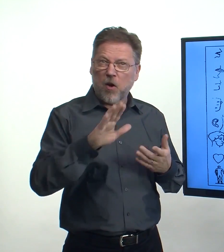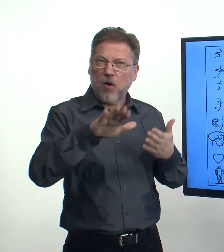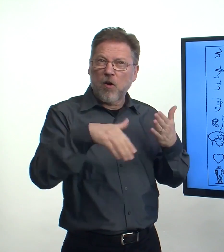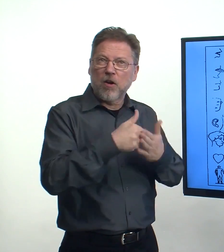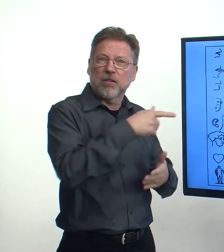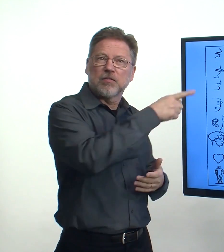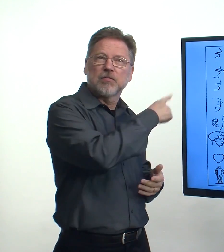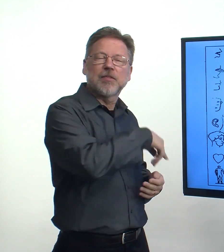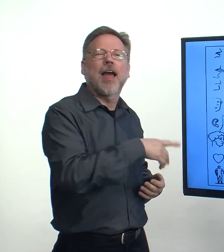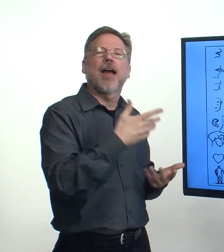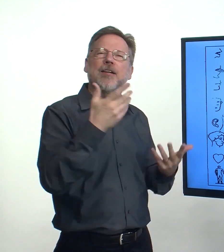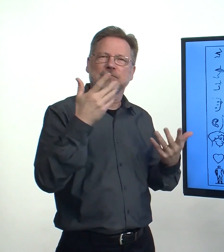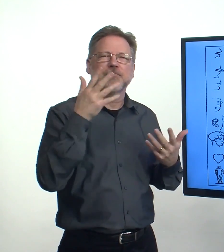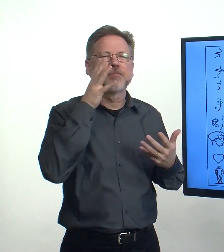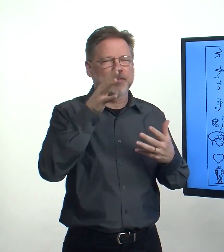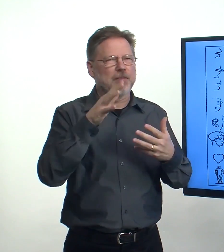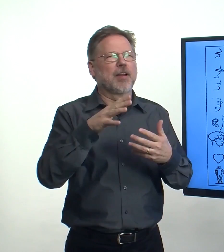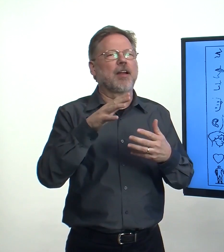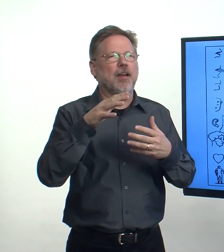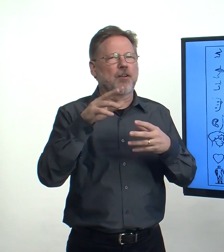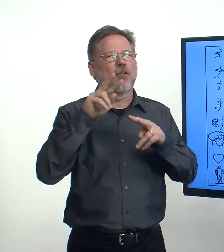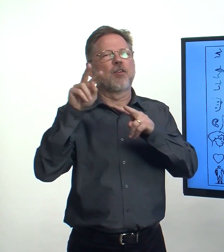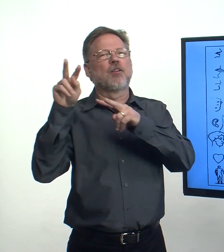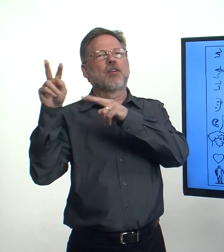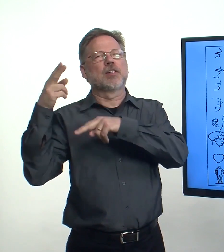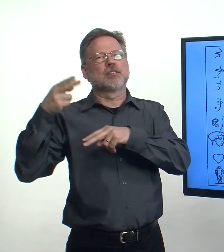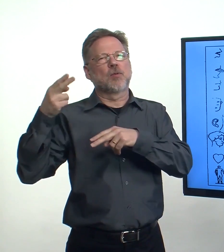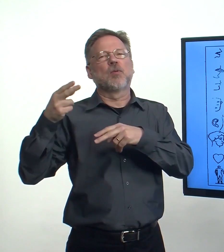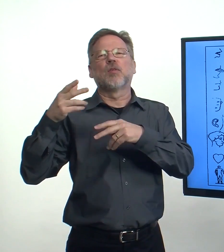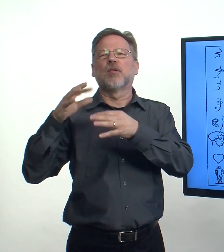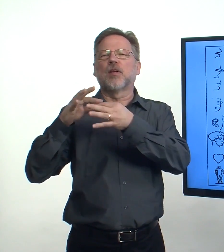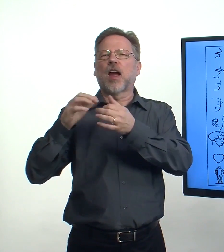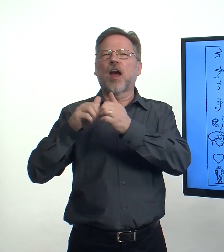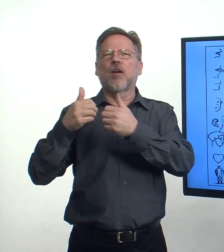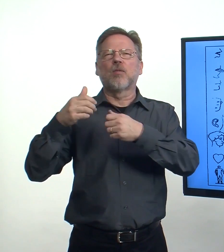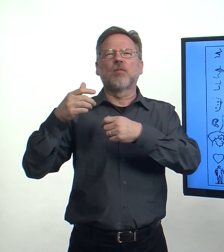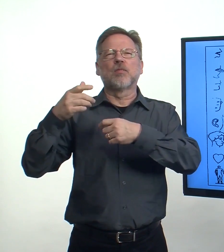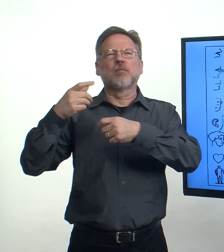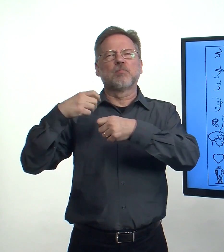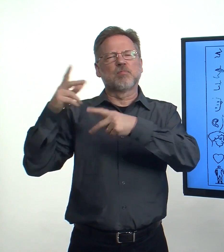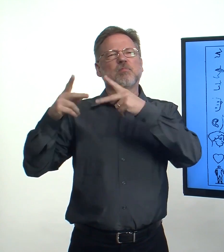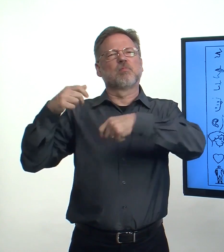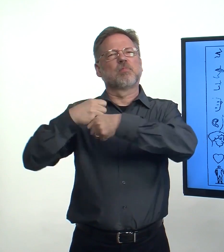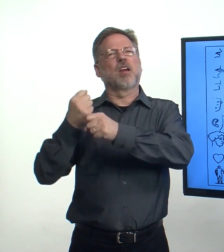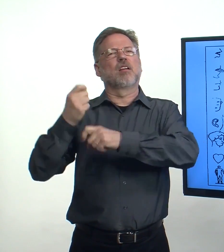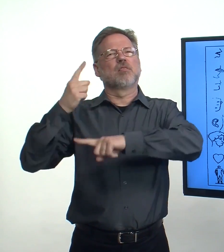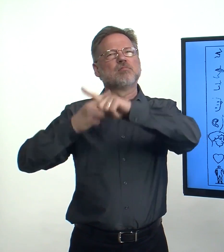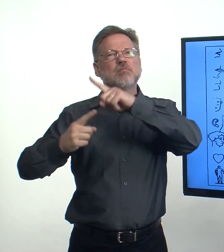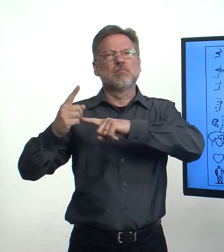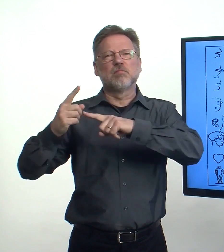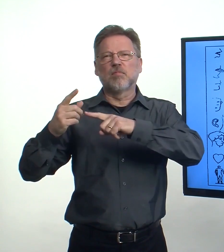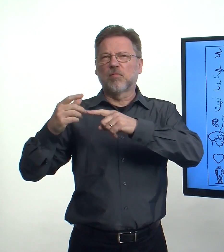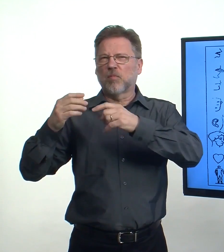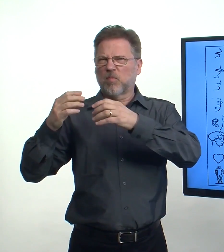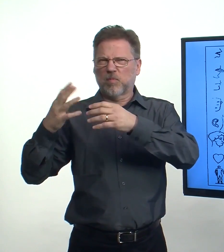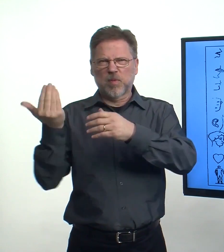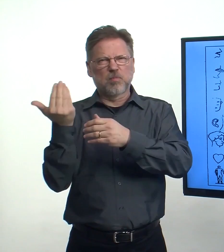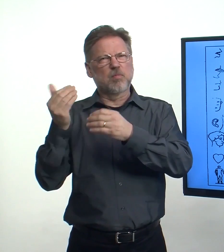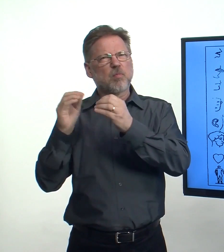question of whether this level of detail was necessary. We'll take a look at the history of how early signs were formed, and it does appear